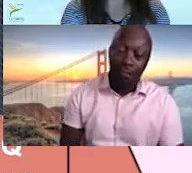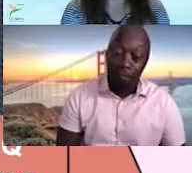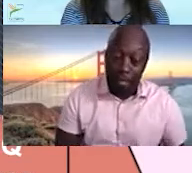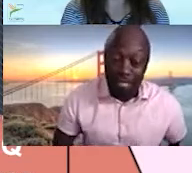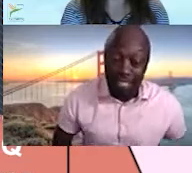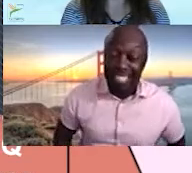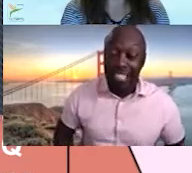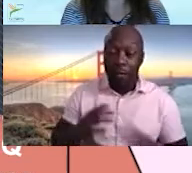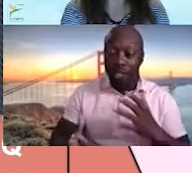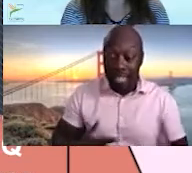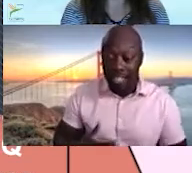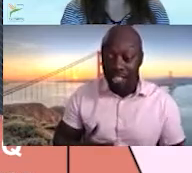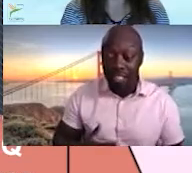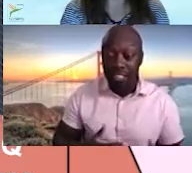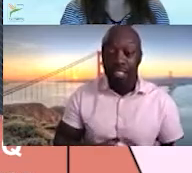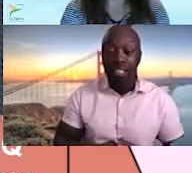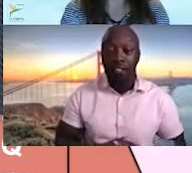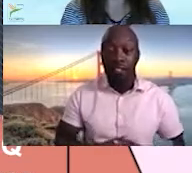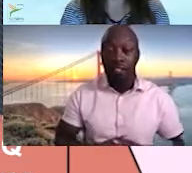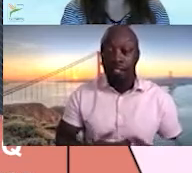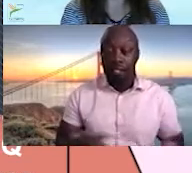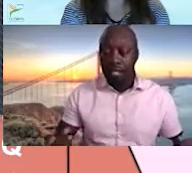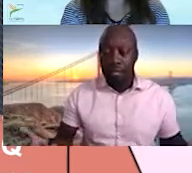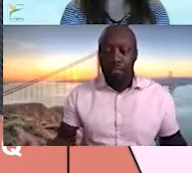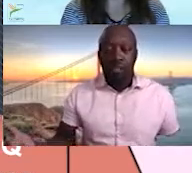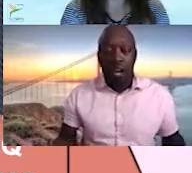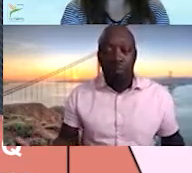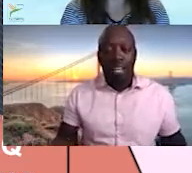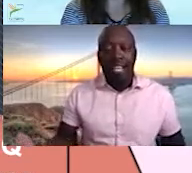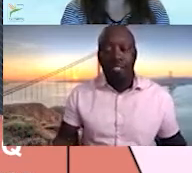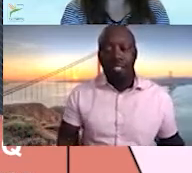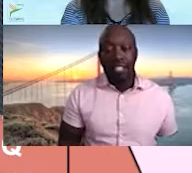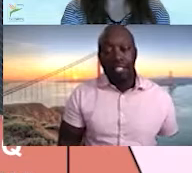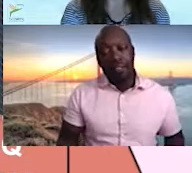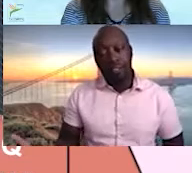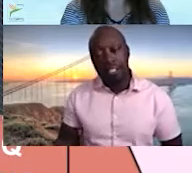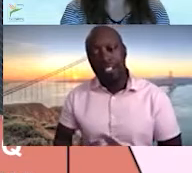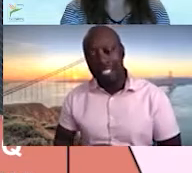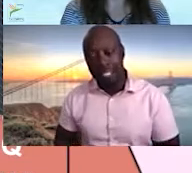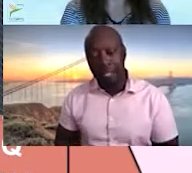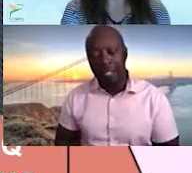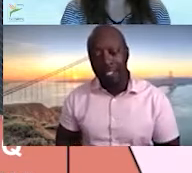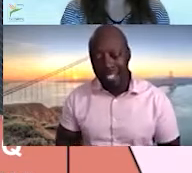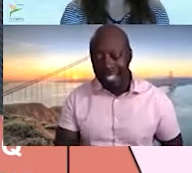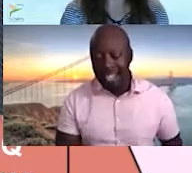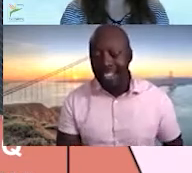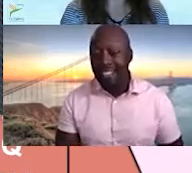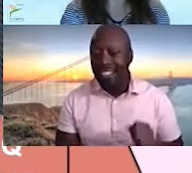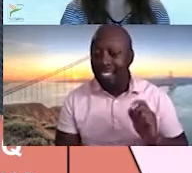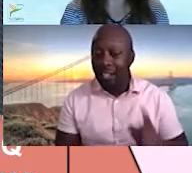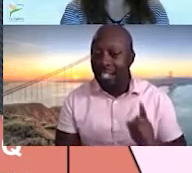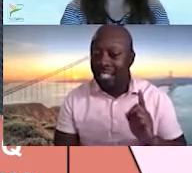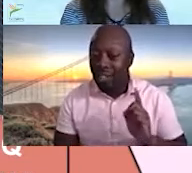because of baby sign and the communication, the baby is more calm, relaxed throughout the day. So of course they're going to sleep better.